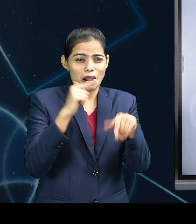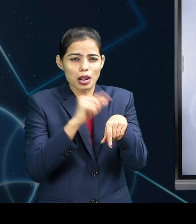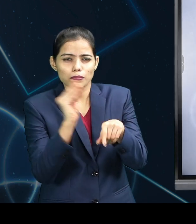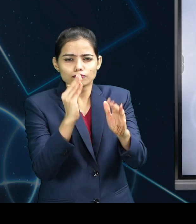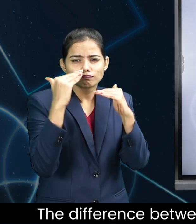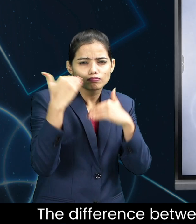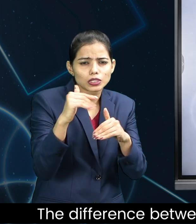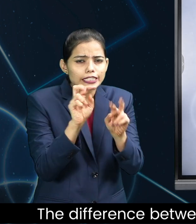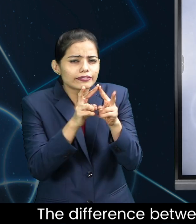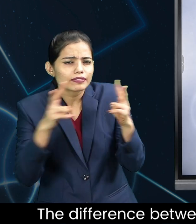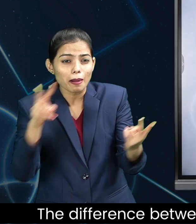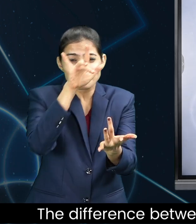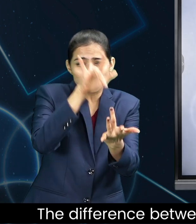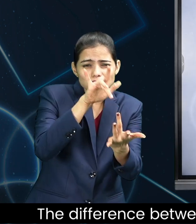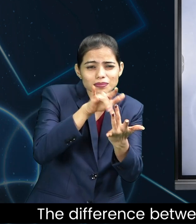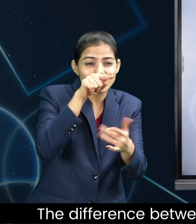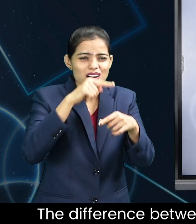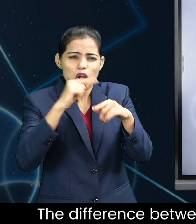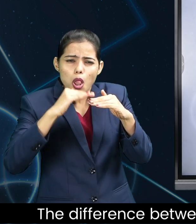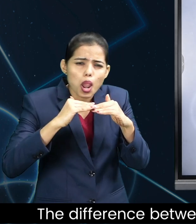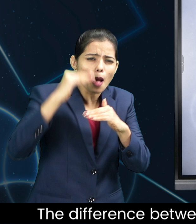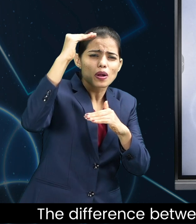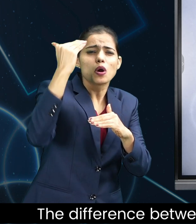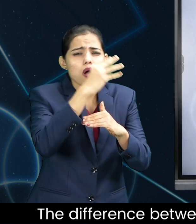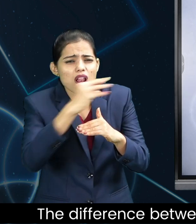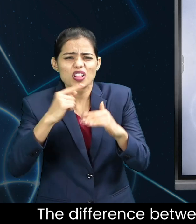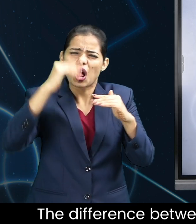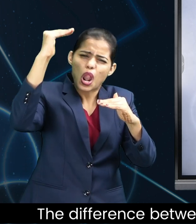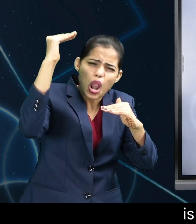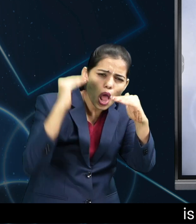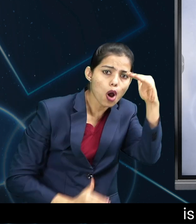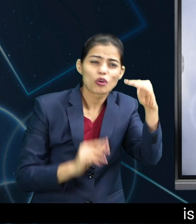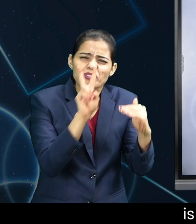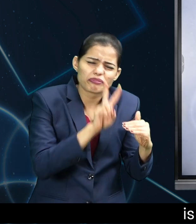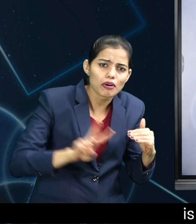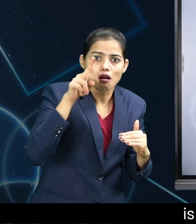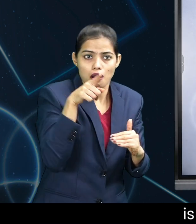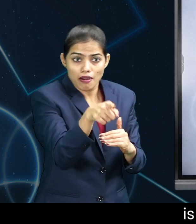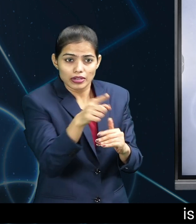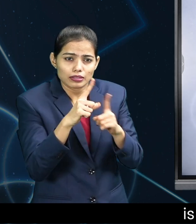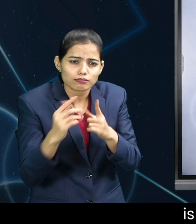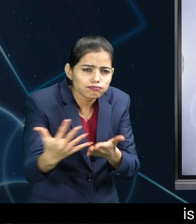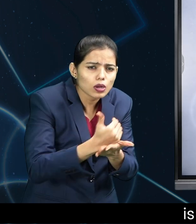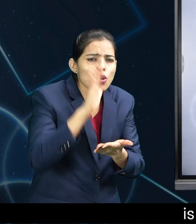Range. The difference between the highest and the lowest values in the data is called the range of the data.